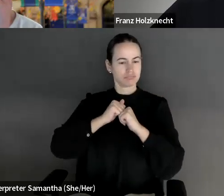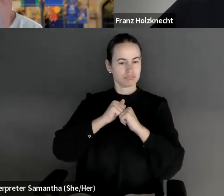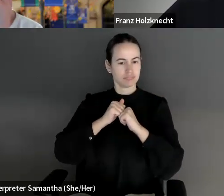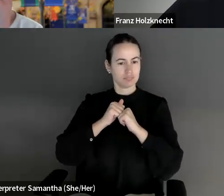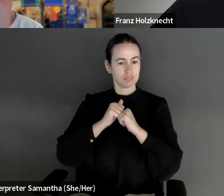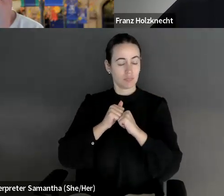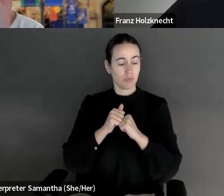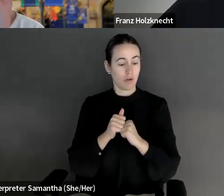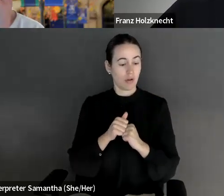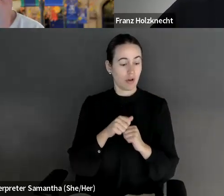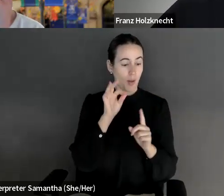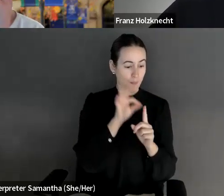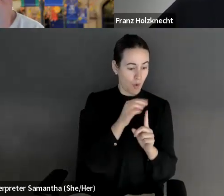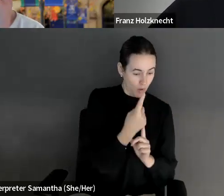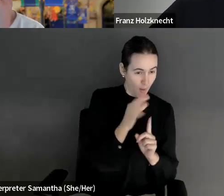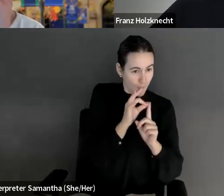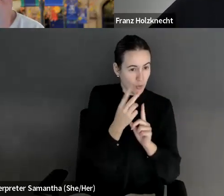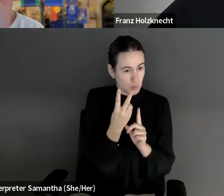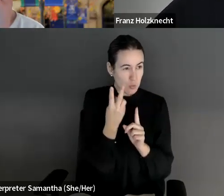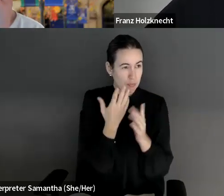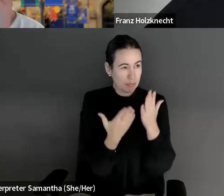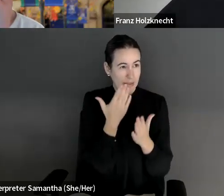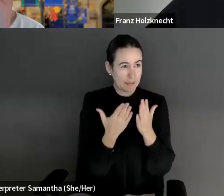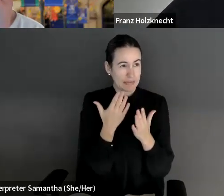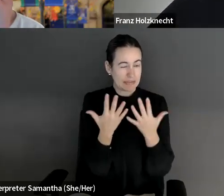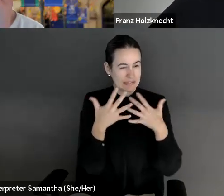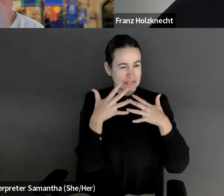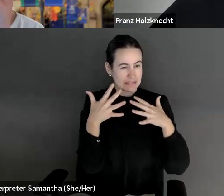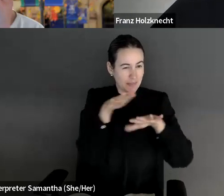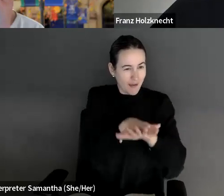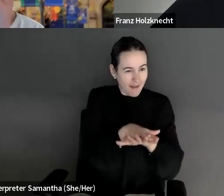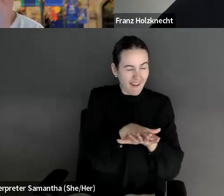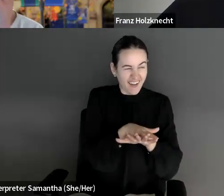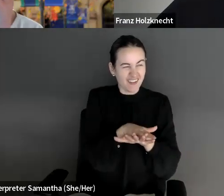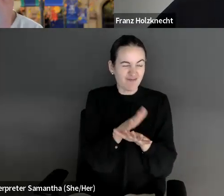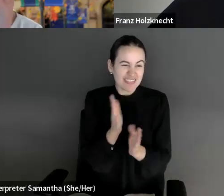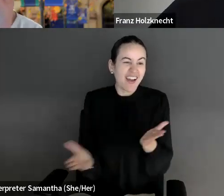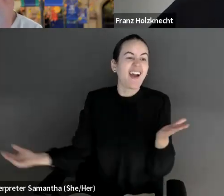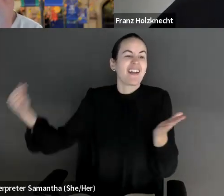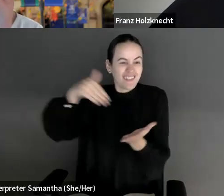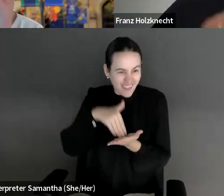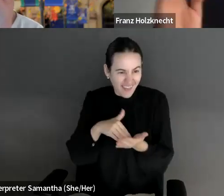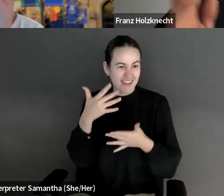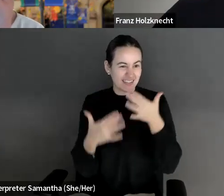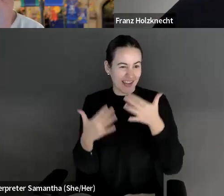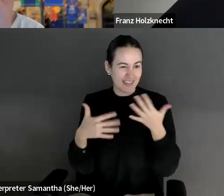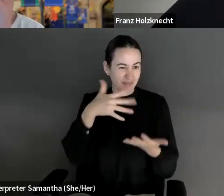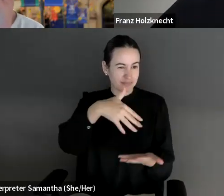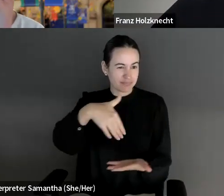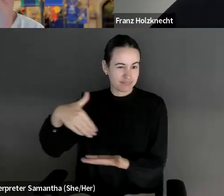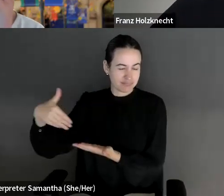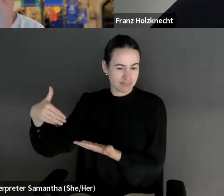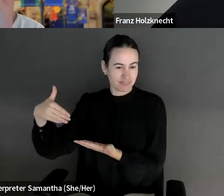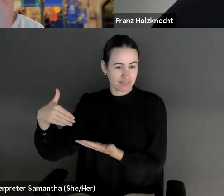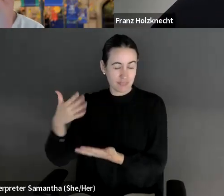be combined, ideally we'd need to collect the data again to see if we would get different